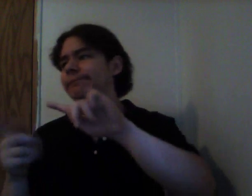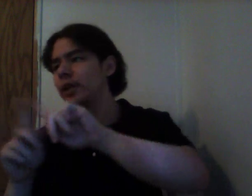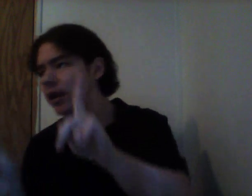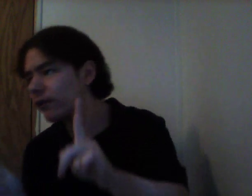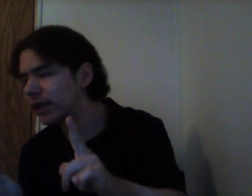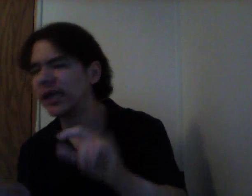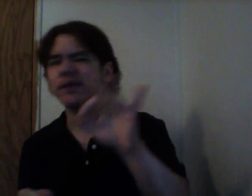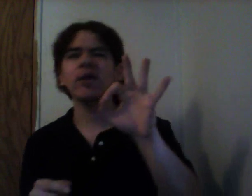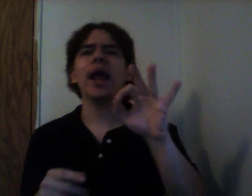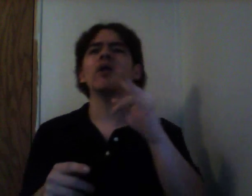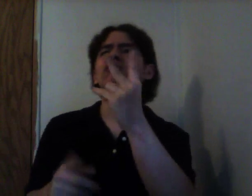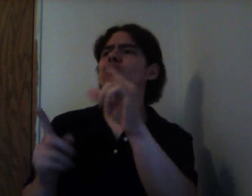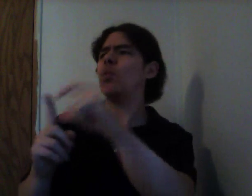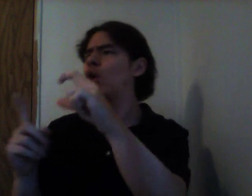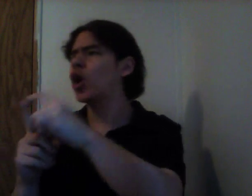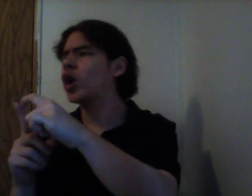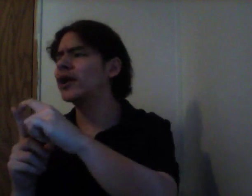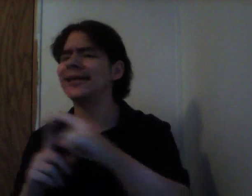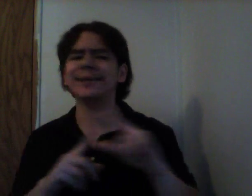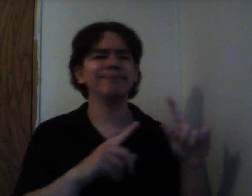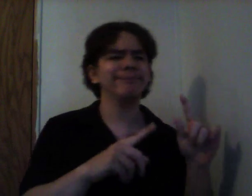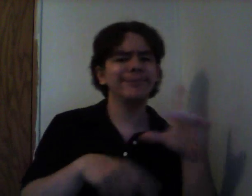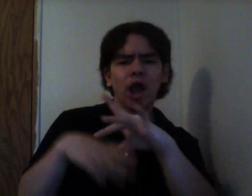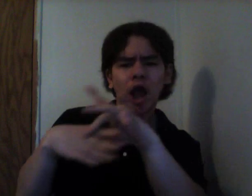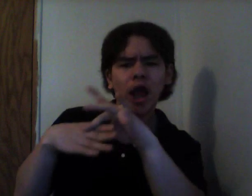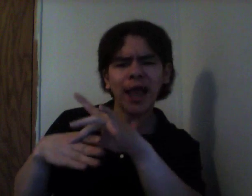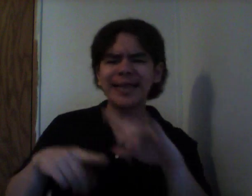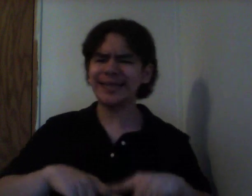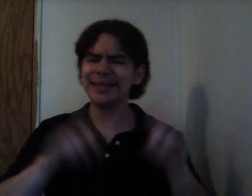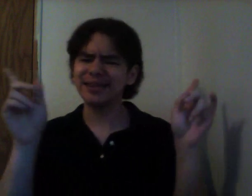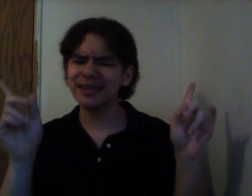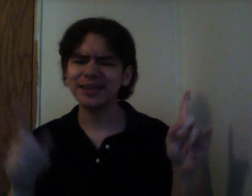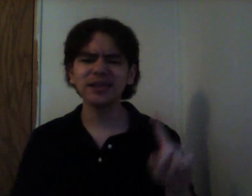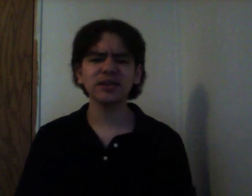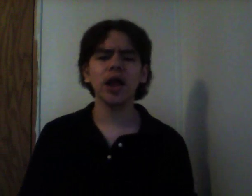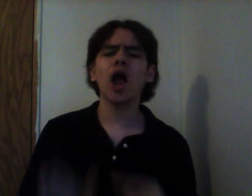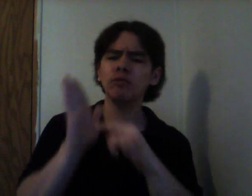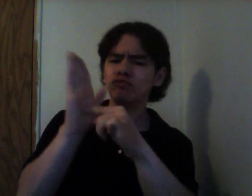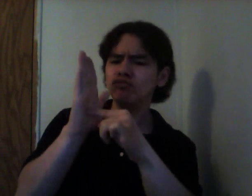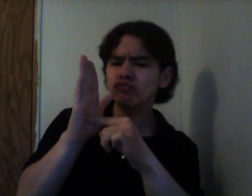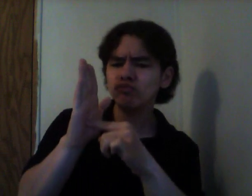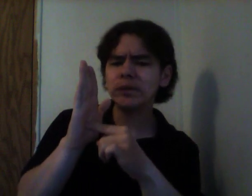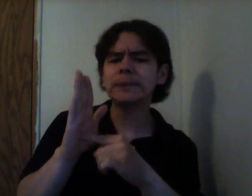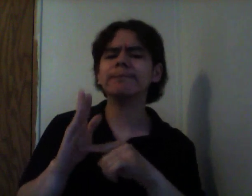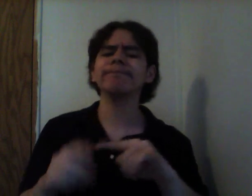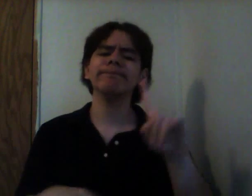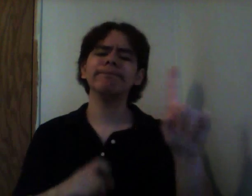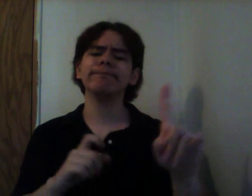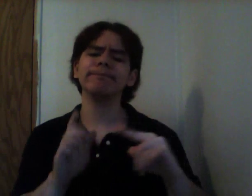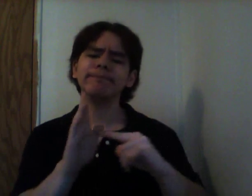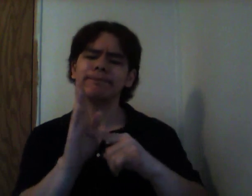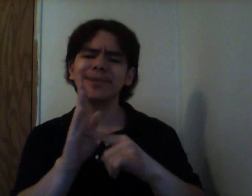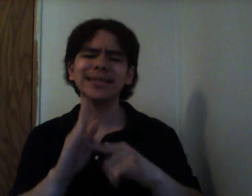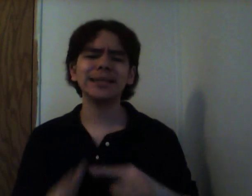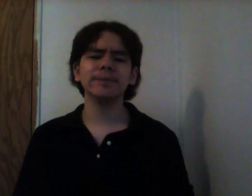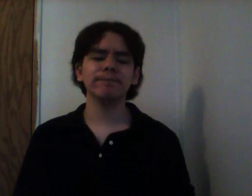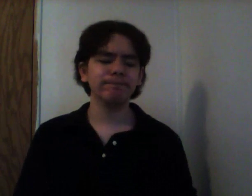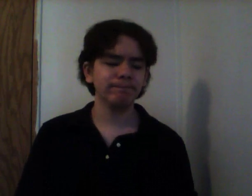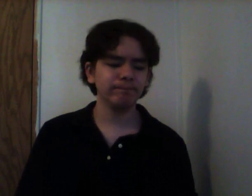different words you might use in different contexts. Free question. So I'll show you an example of the free question where I kind of wanted to explain the context of what